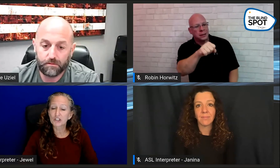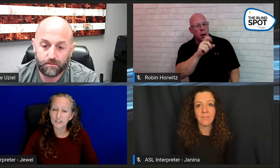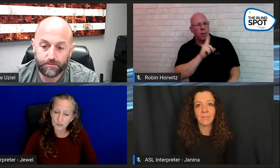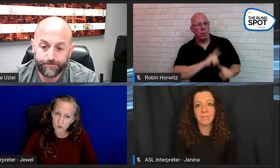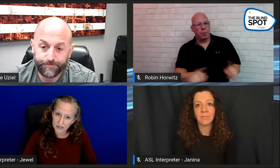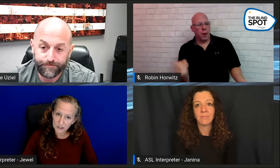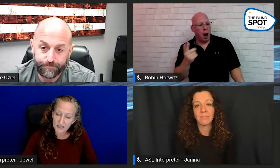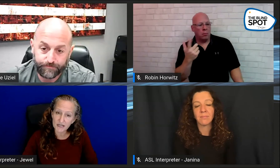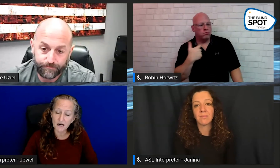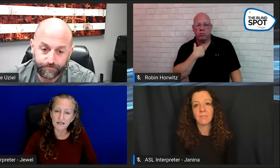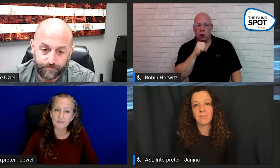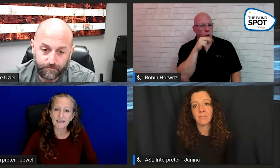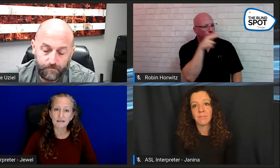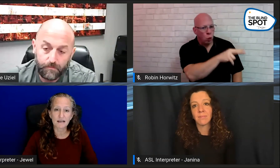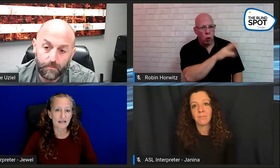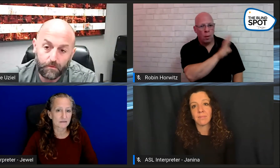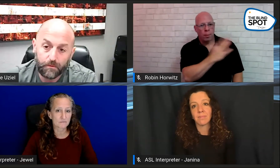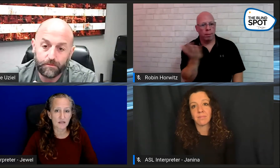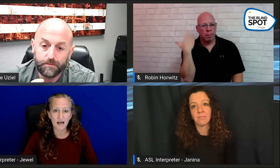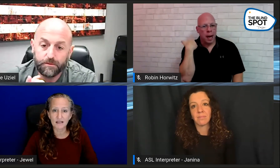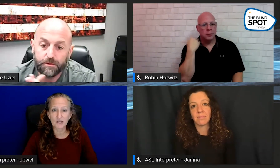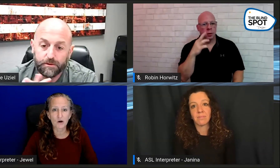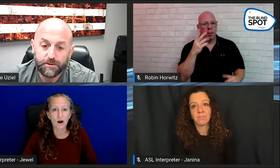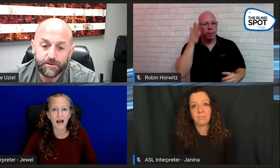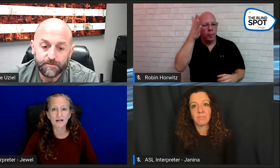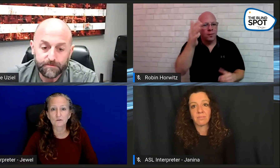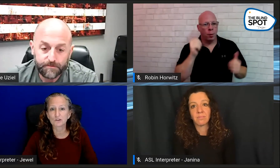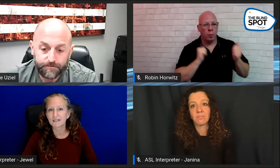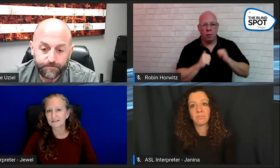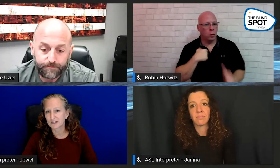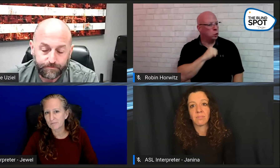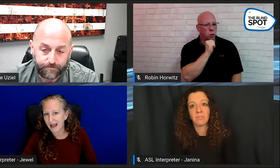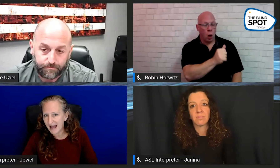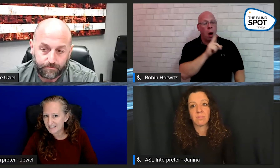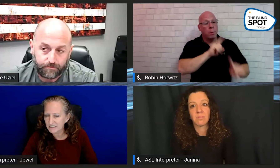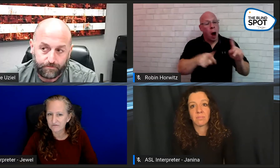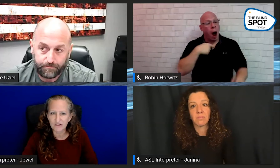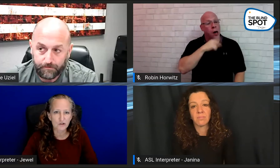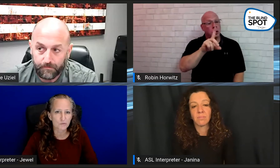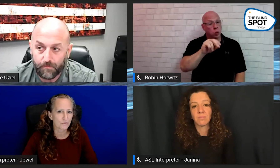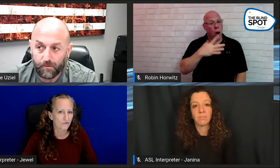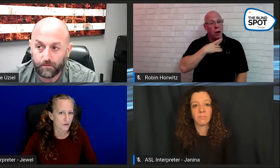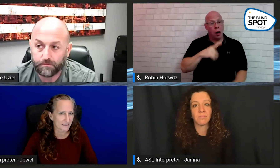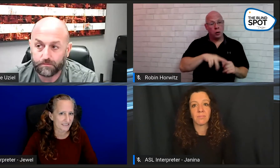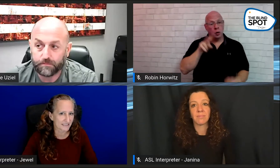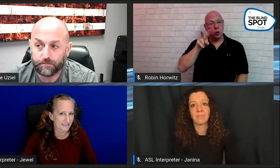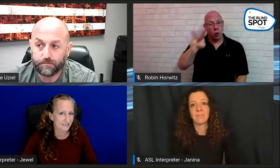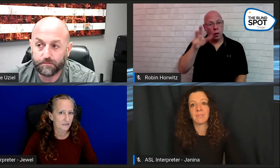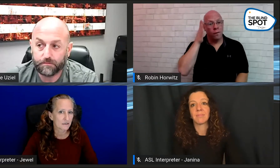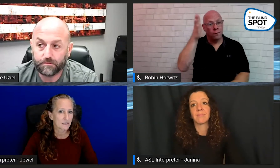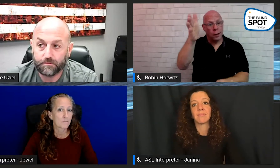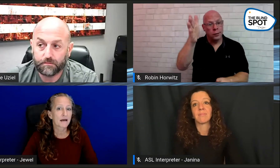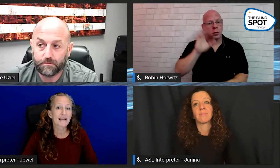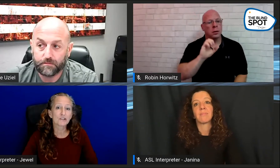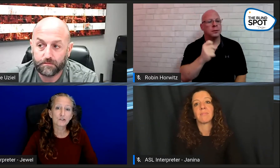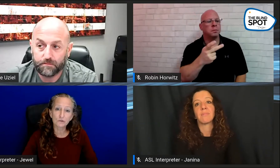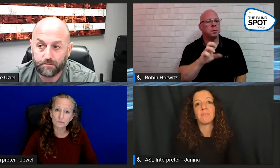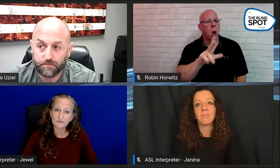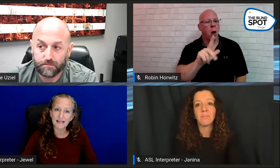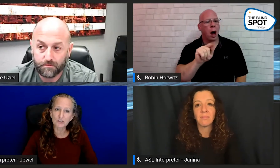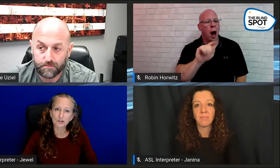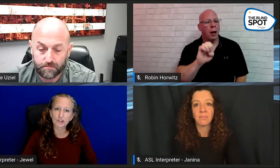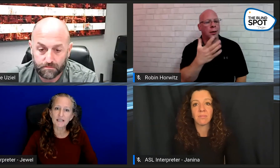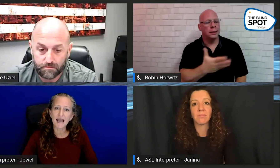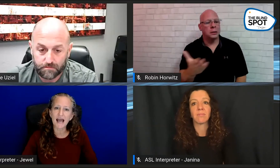While it's good to watch the economy, and you know, I don't look at their past and future performances, but I